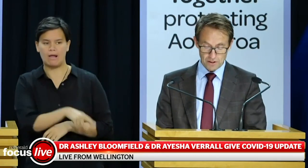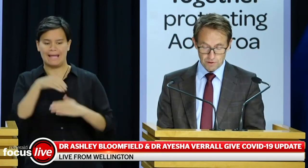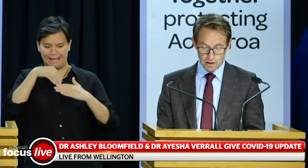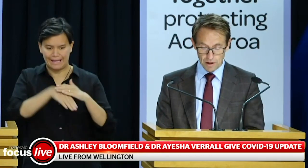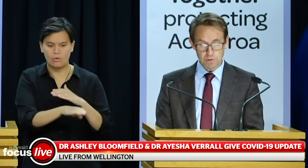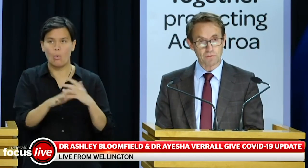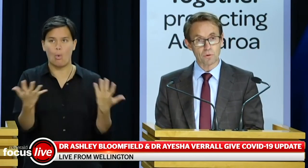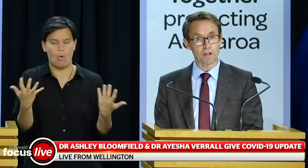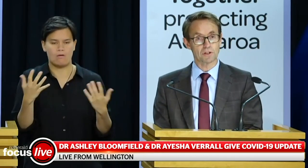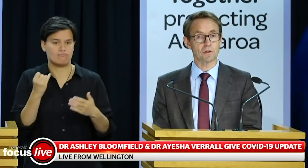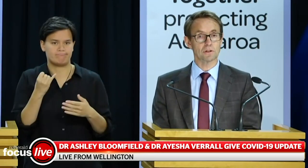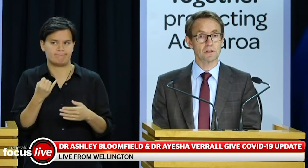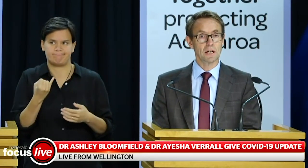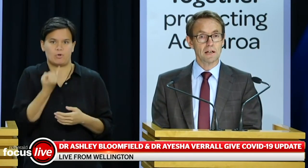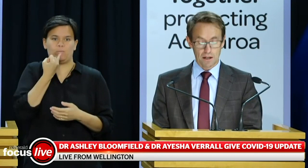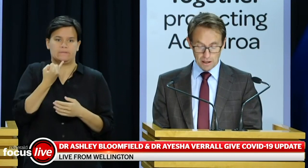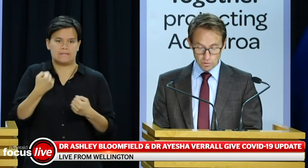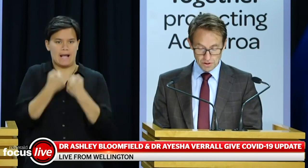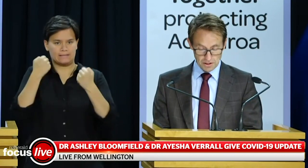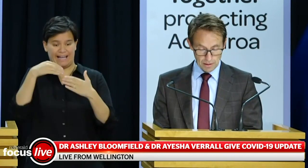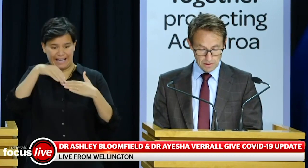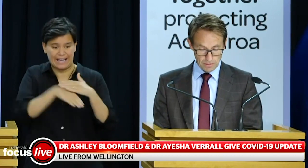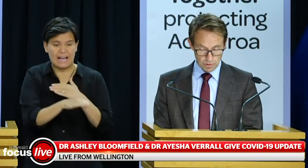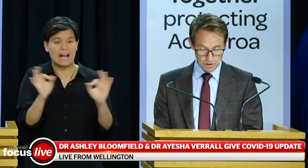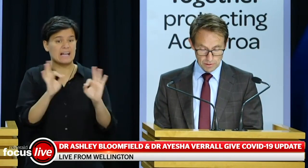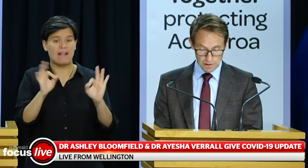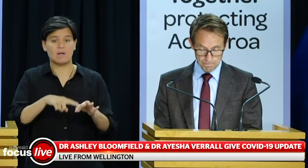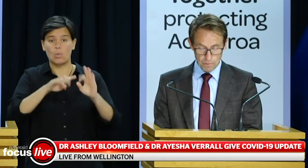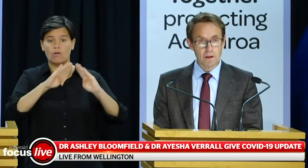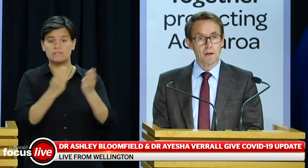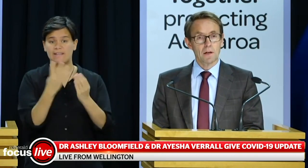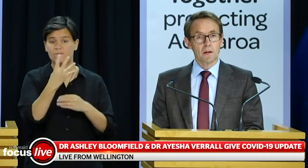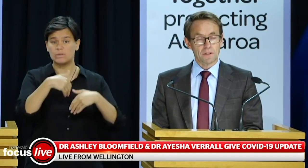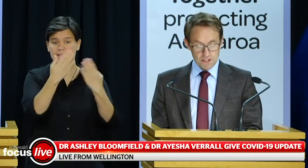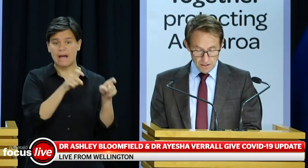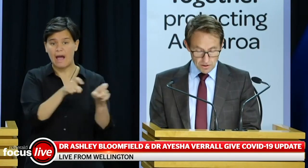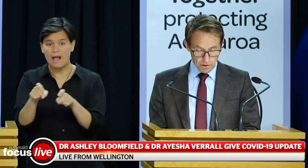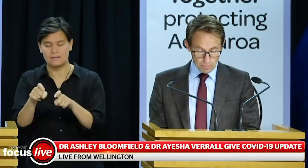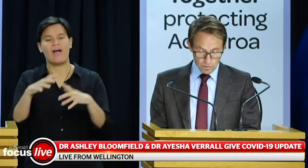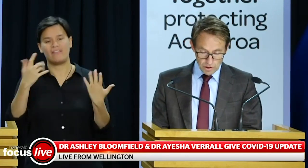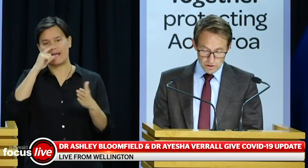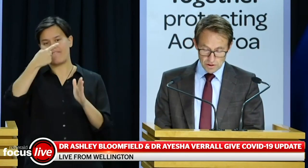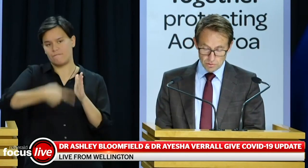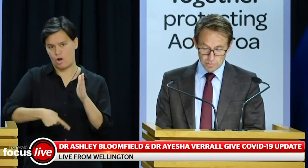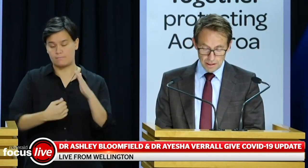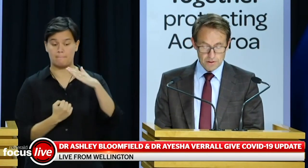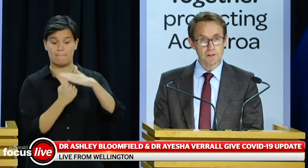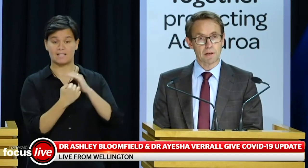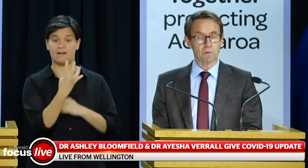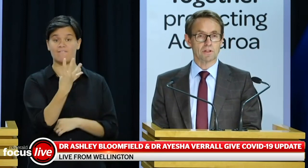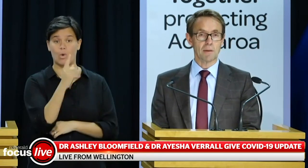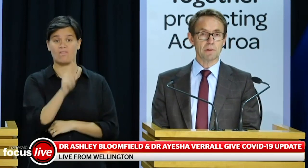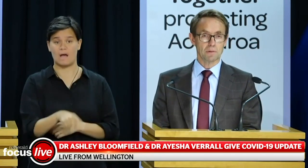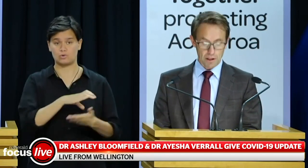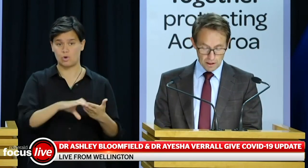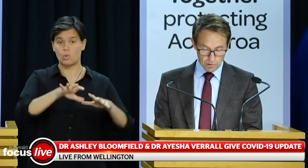could face a fine of up to $4,000 or 6 months imprisonment. In this case, there are a number of questions still to be answered